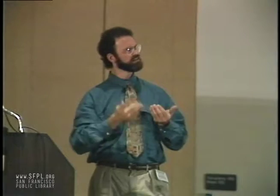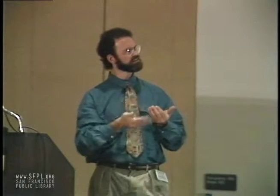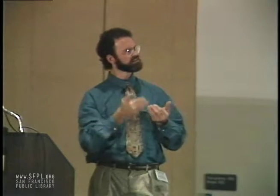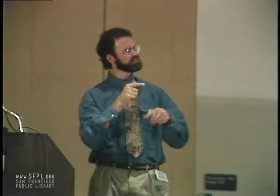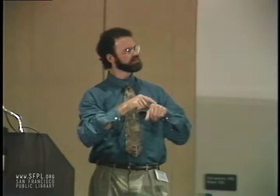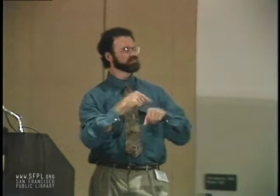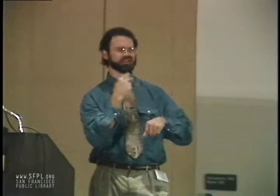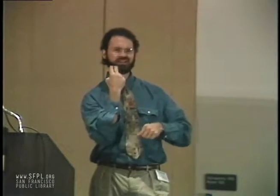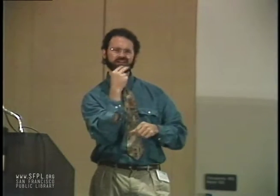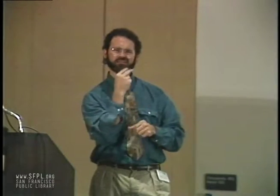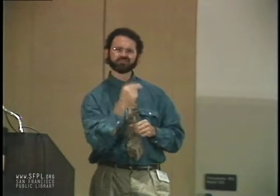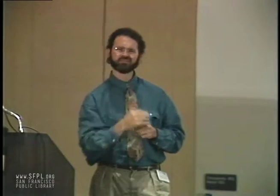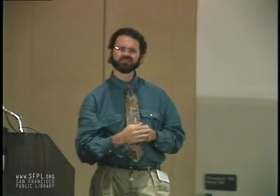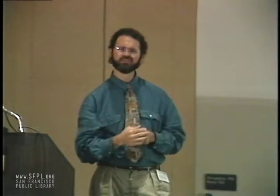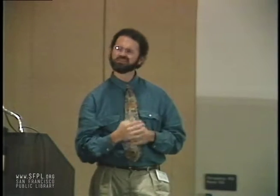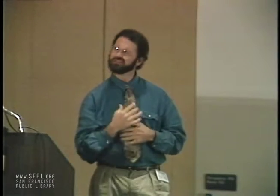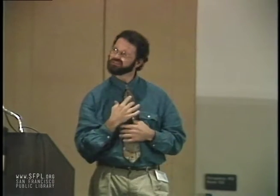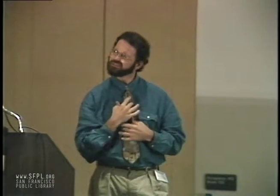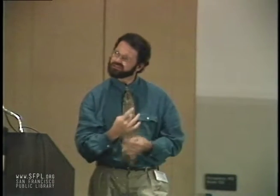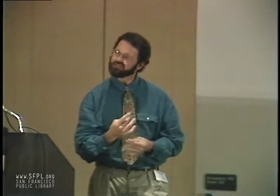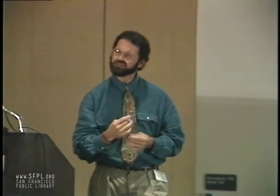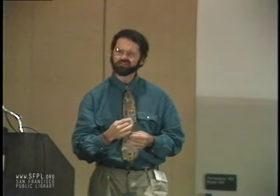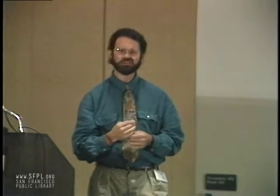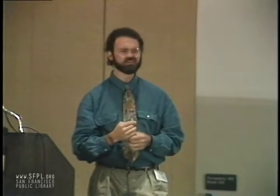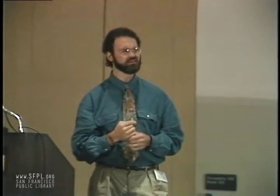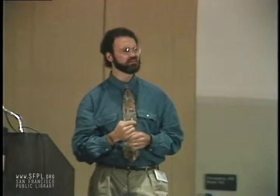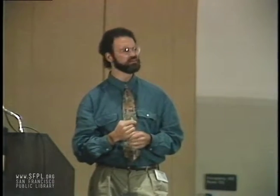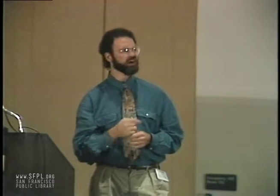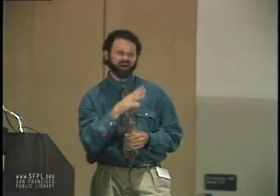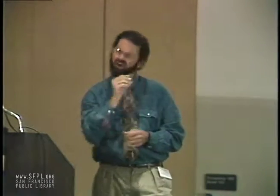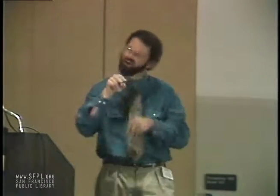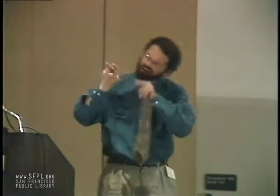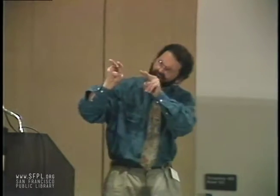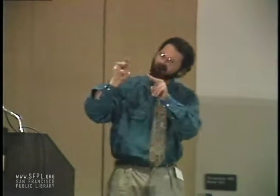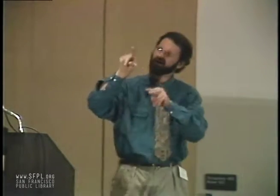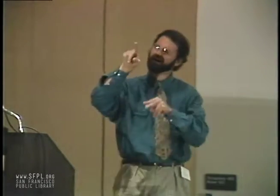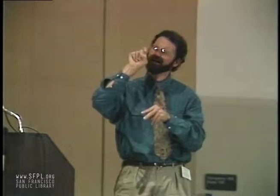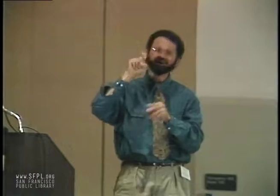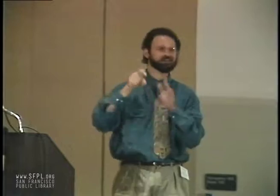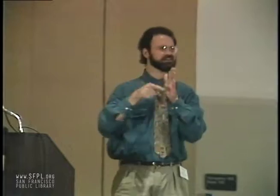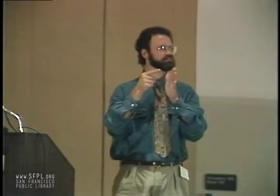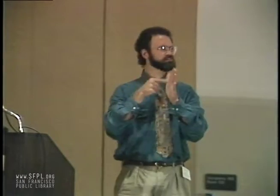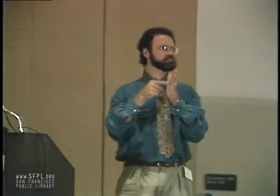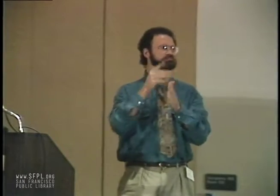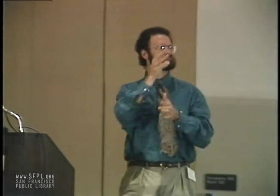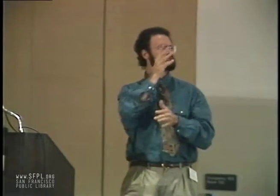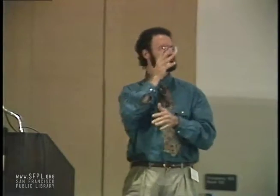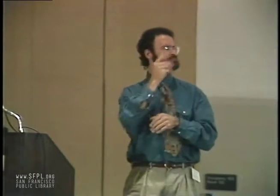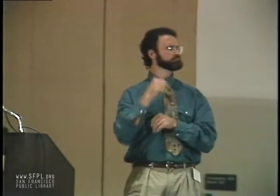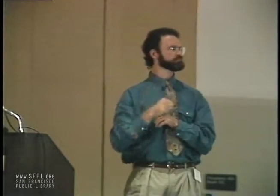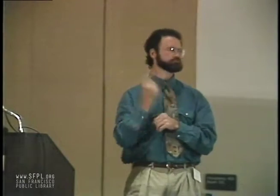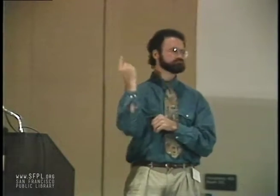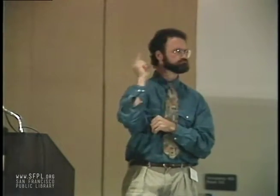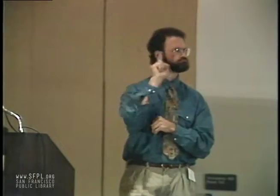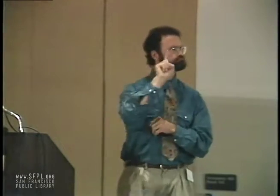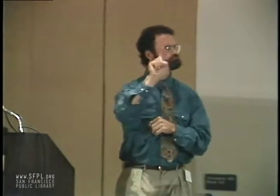each other so well and why they had such an easy time, and yet that wasn't his experience. He was often